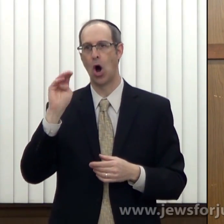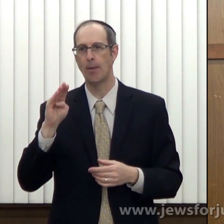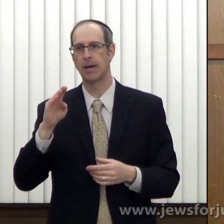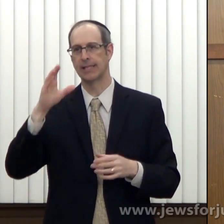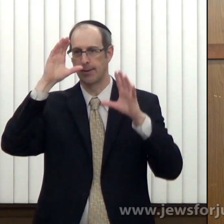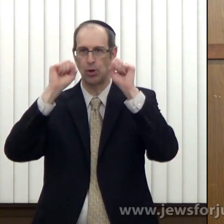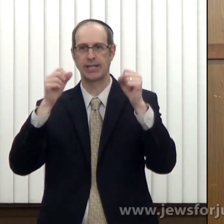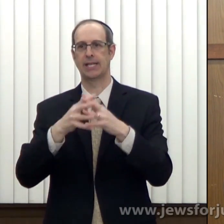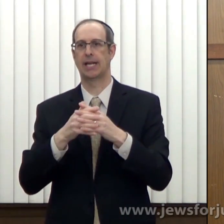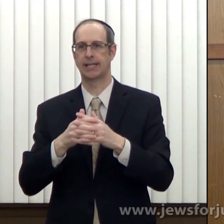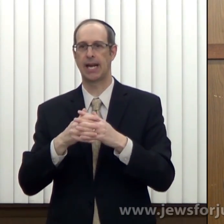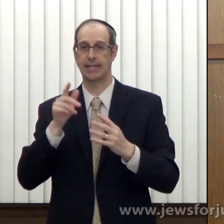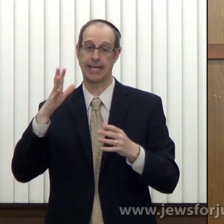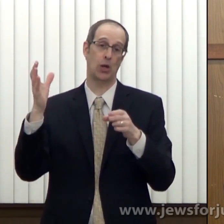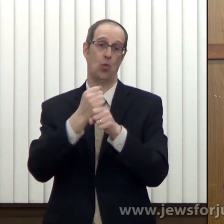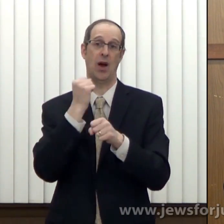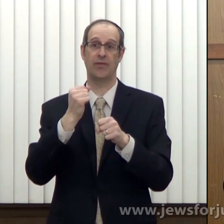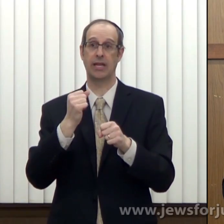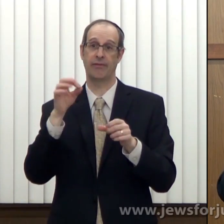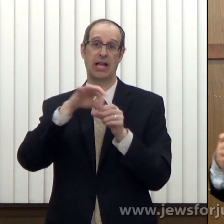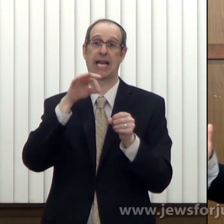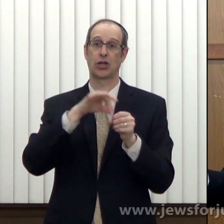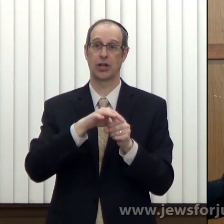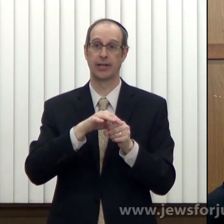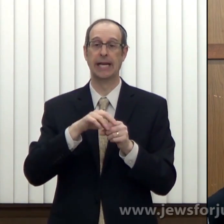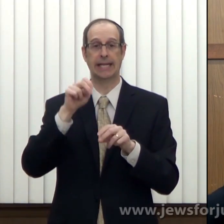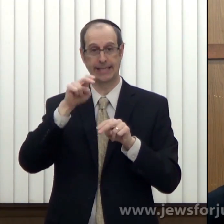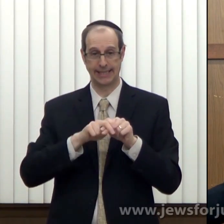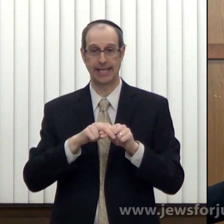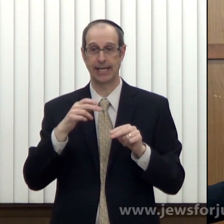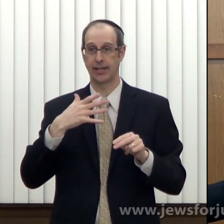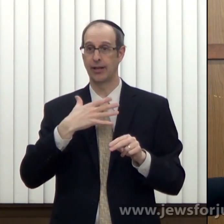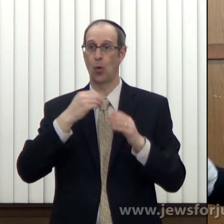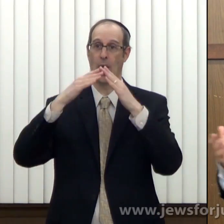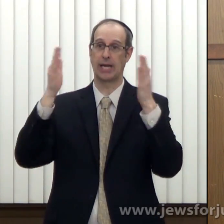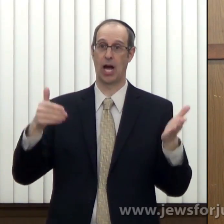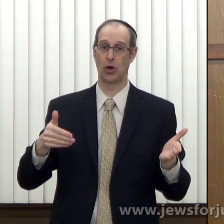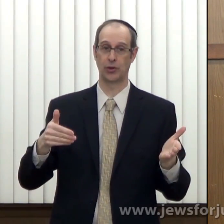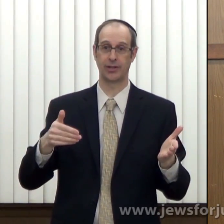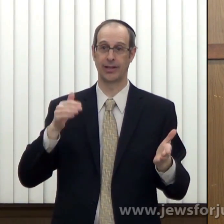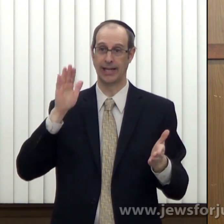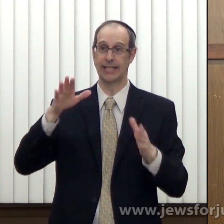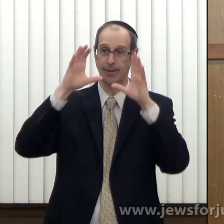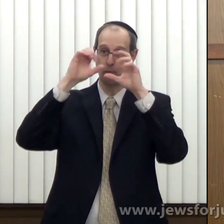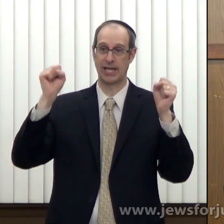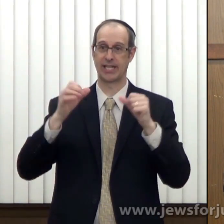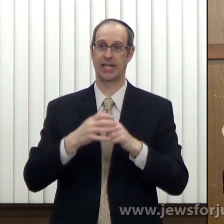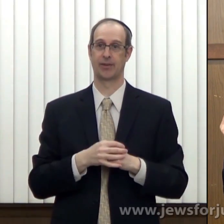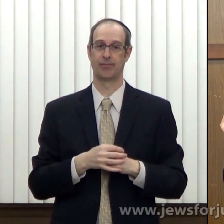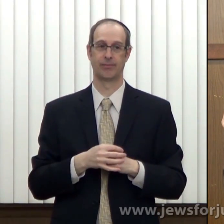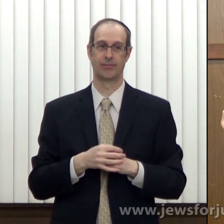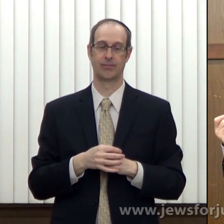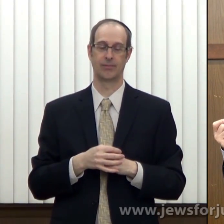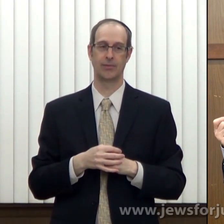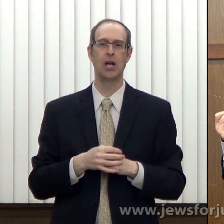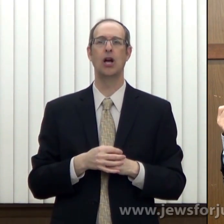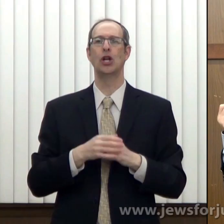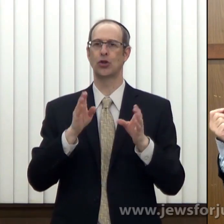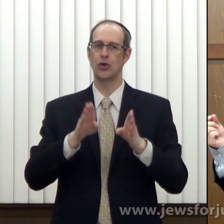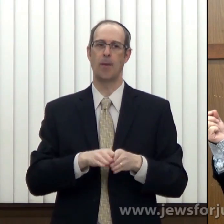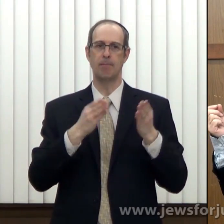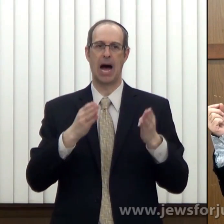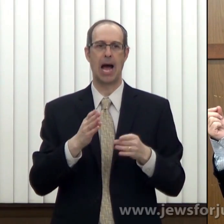United States. He won the election. He's sitting in the White House. He's the president. So the